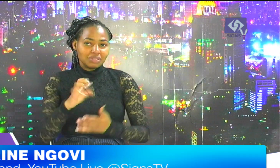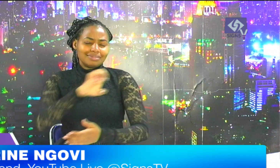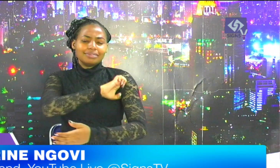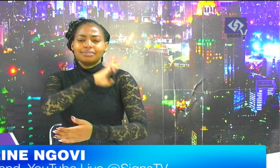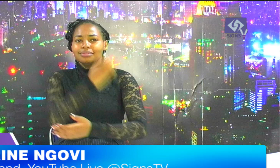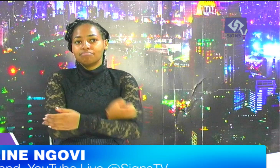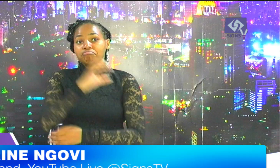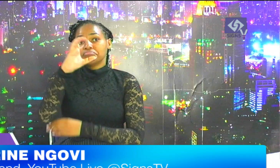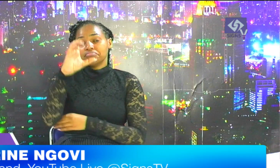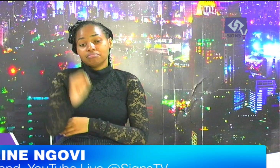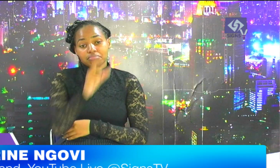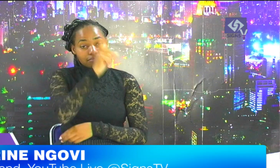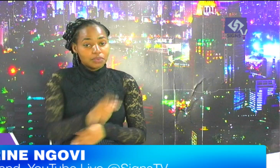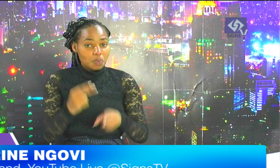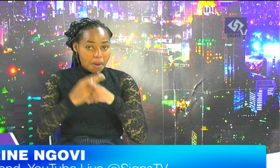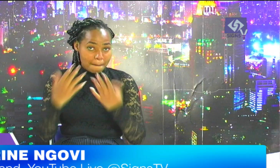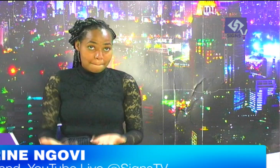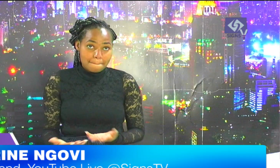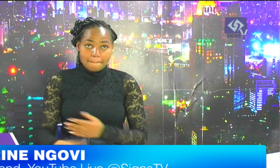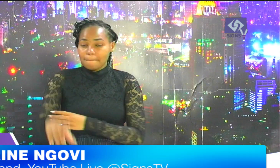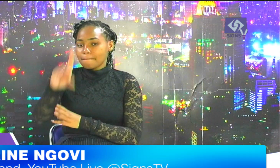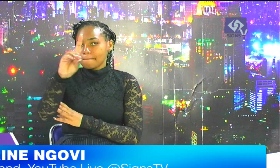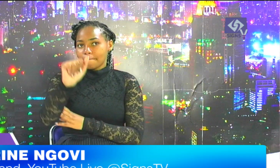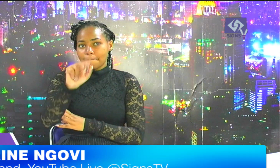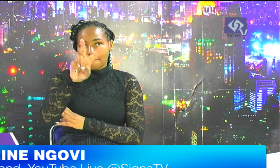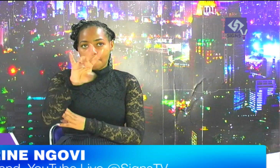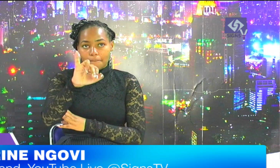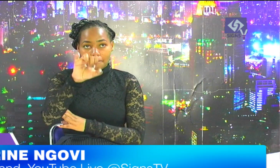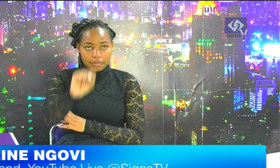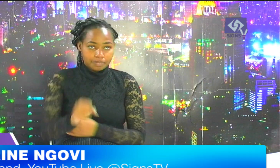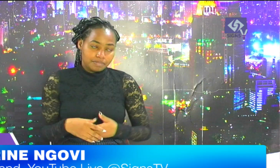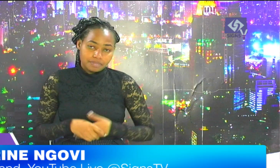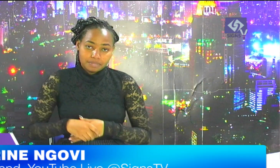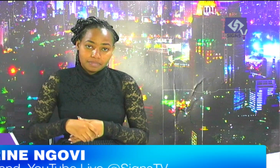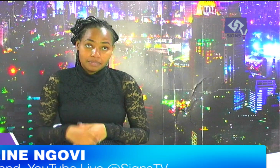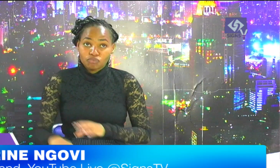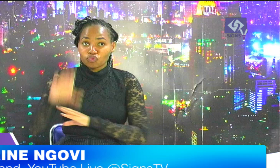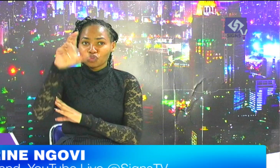This is according to Energy Cabinet Secretary Davis Chirchir.